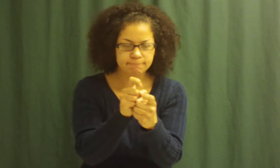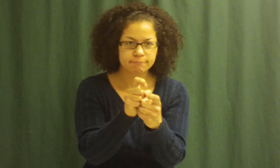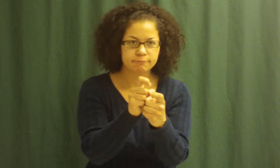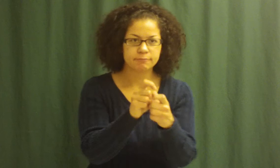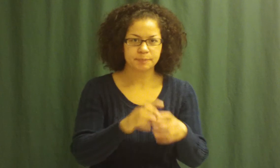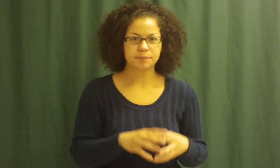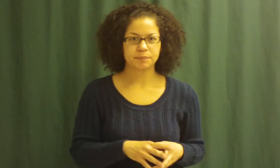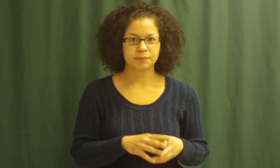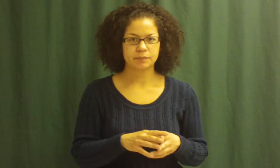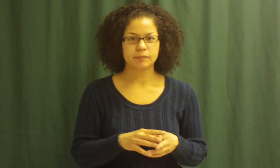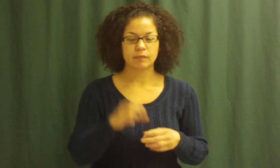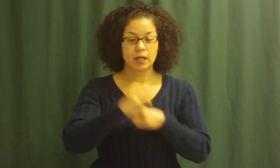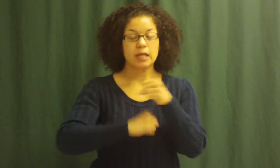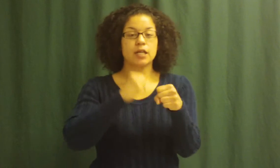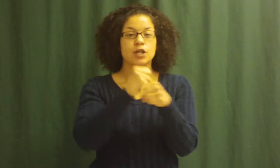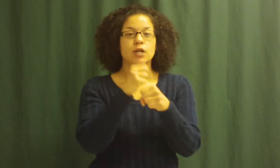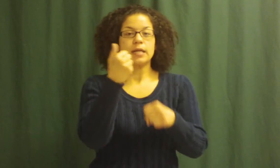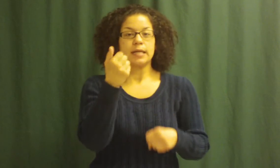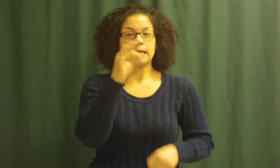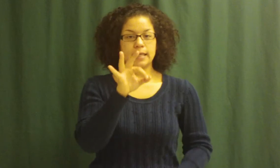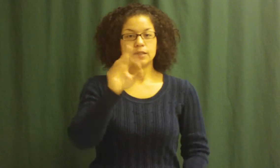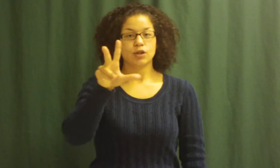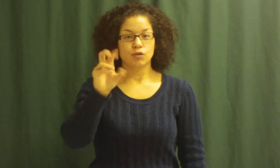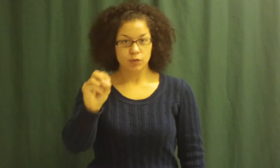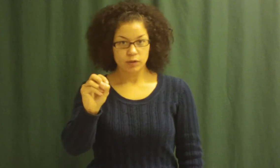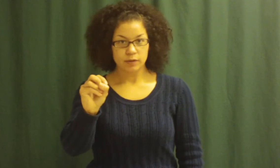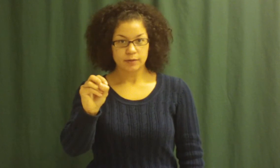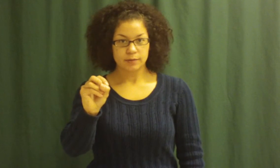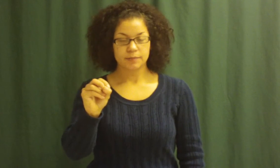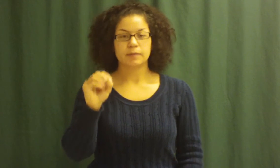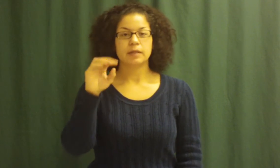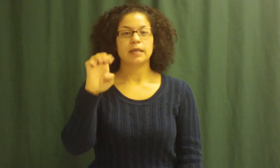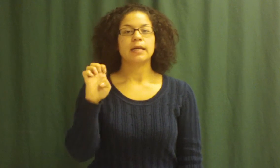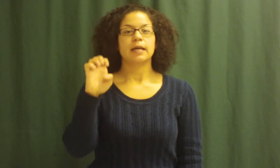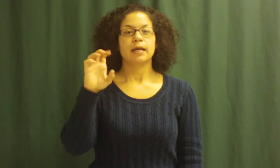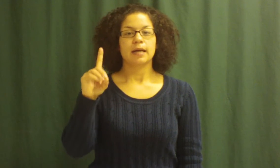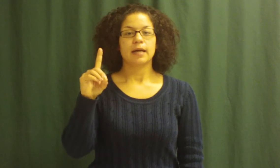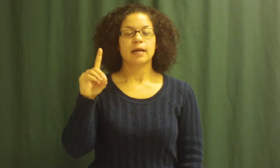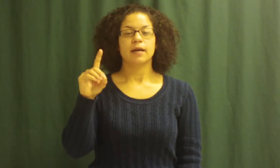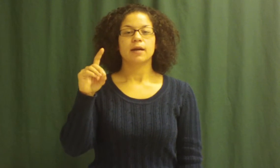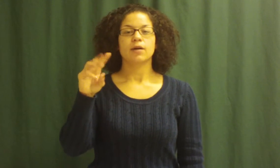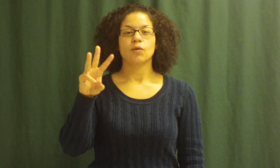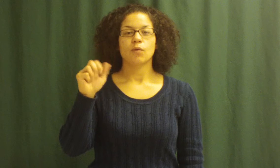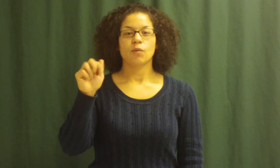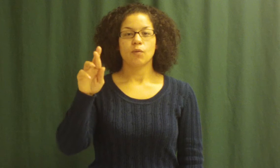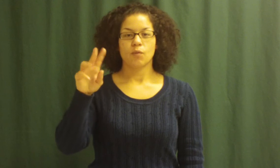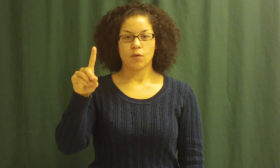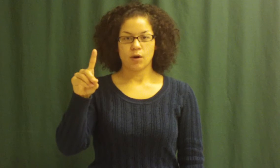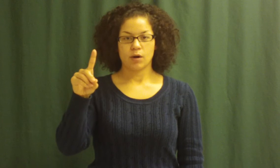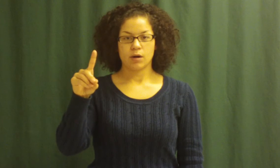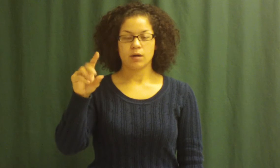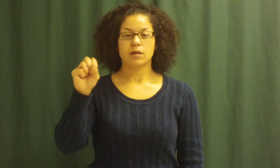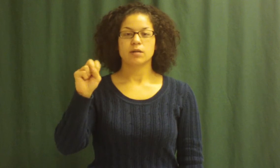In the 1930s, Edward Sapir and Benjamin